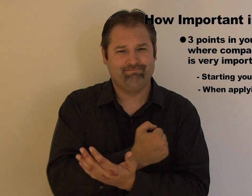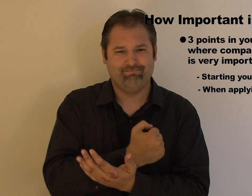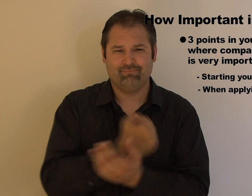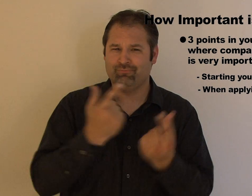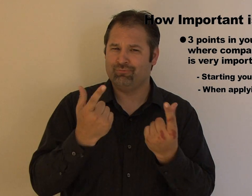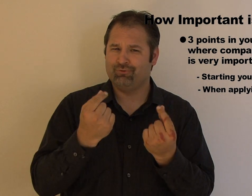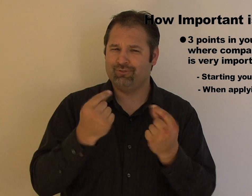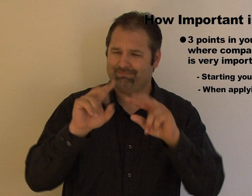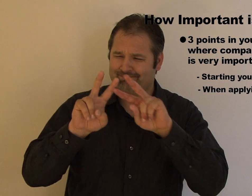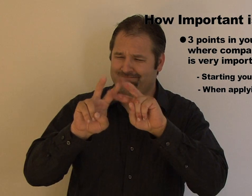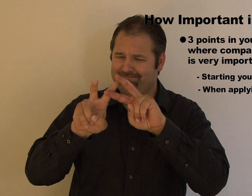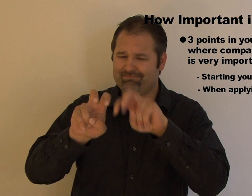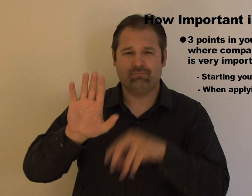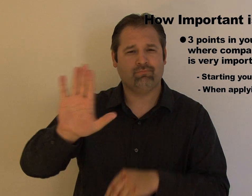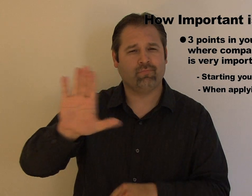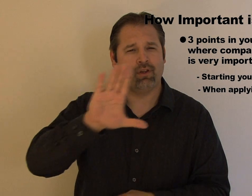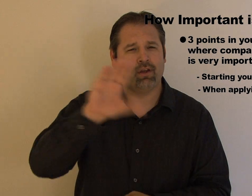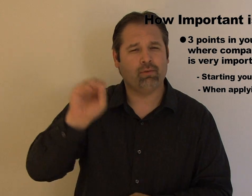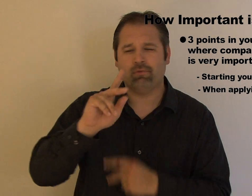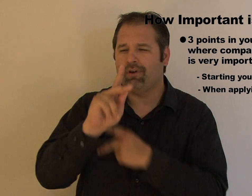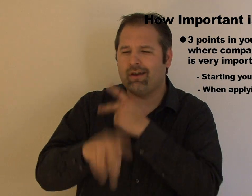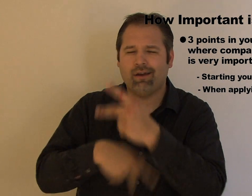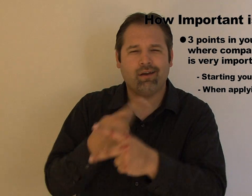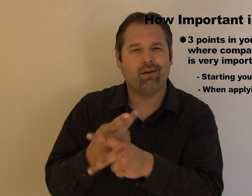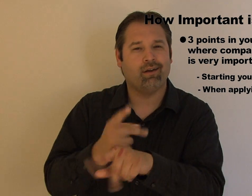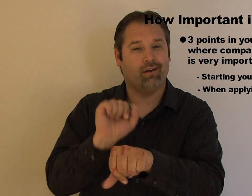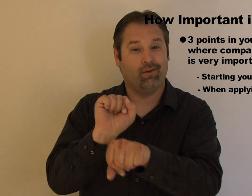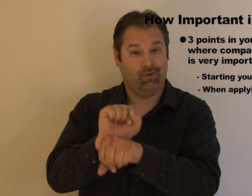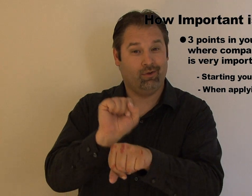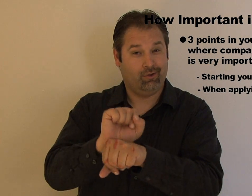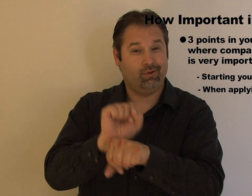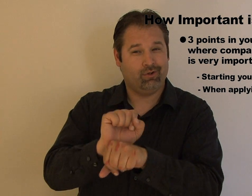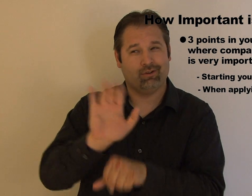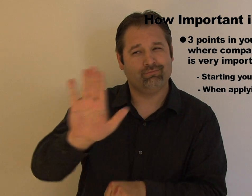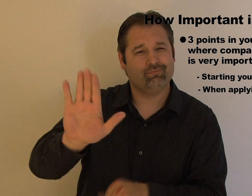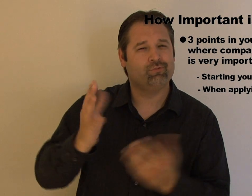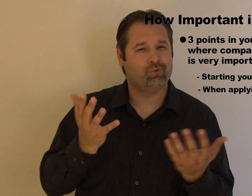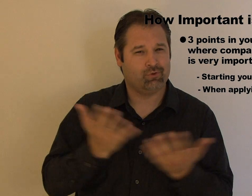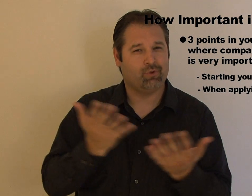take time to learn about an employer before you send them any application documents.